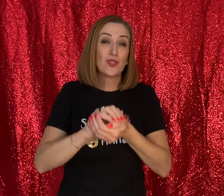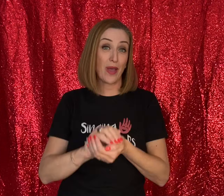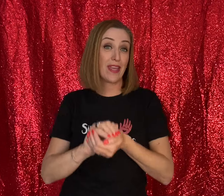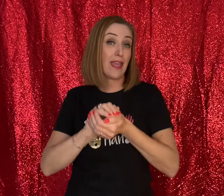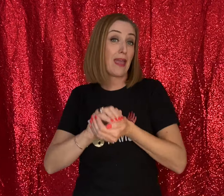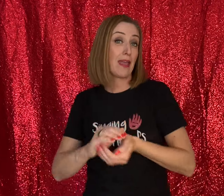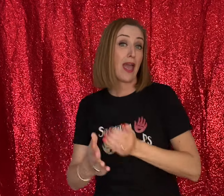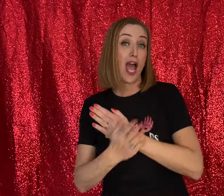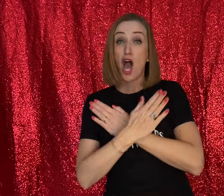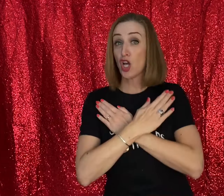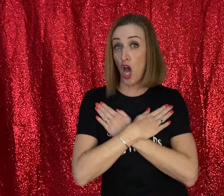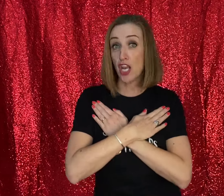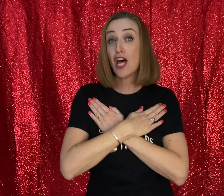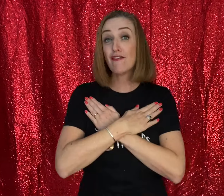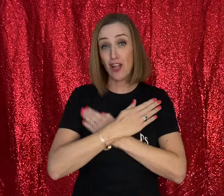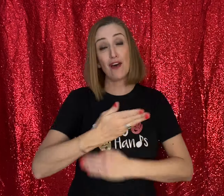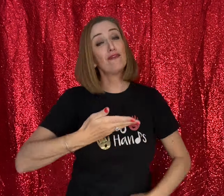yeah, yeah. I got enough love for two.